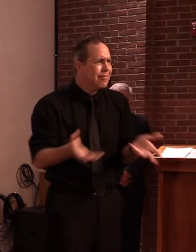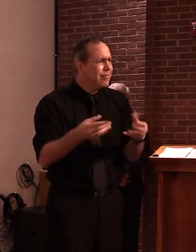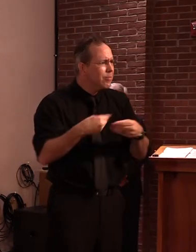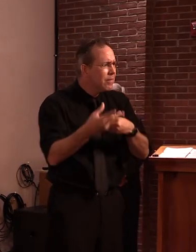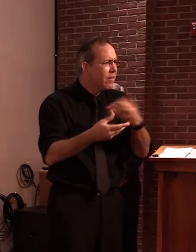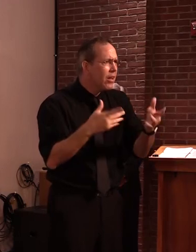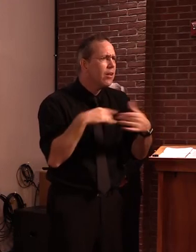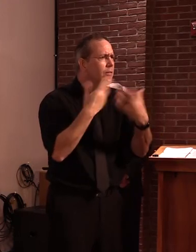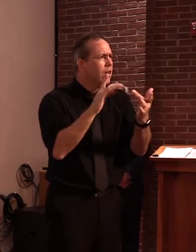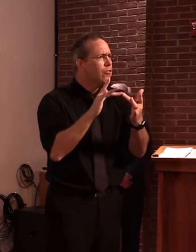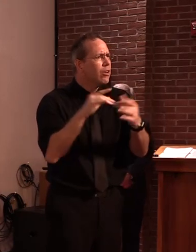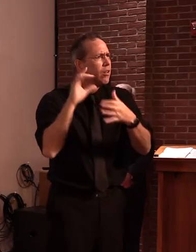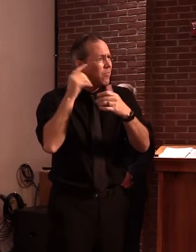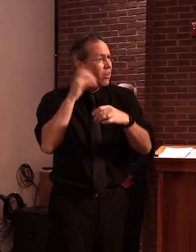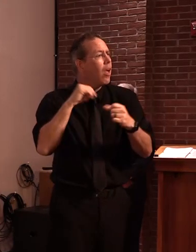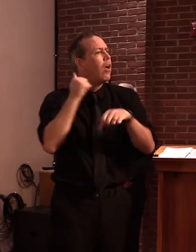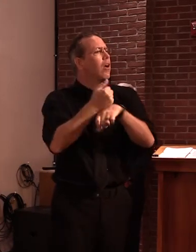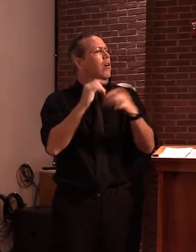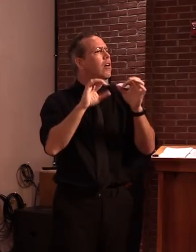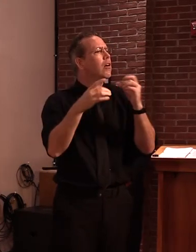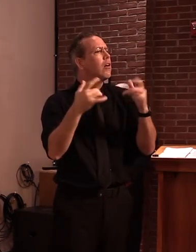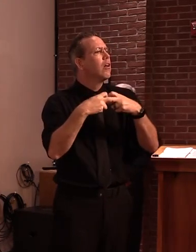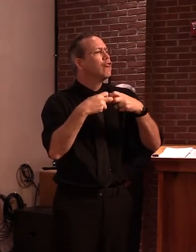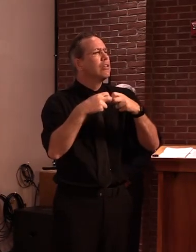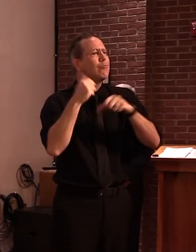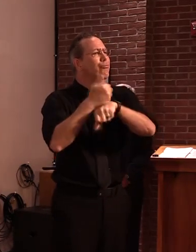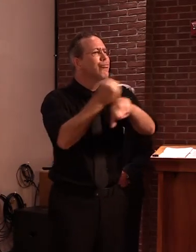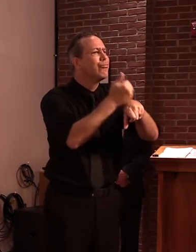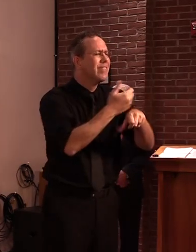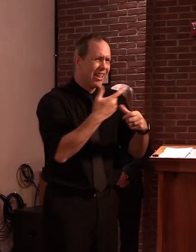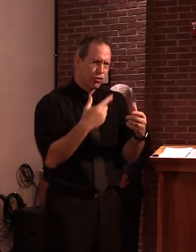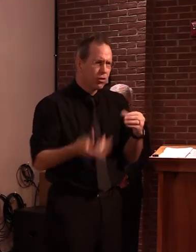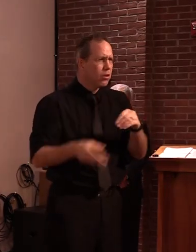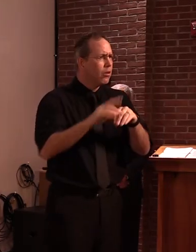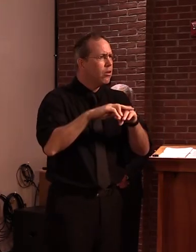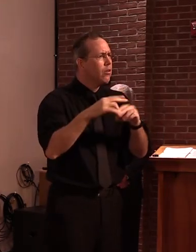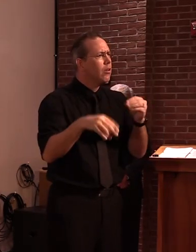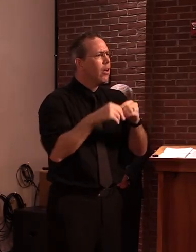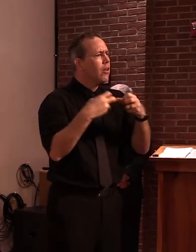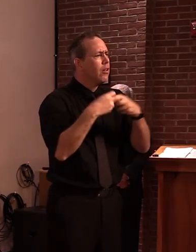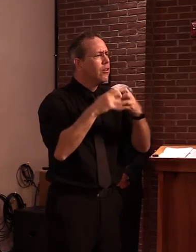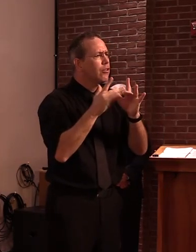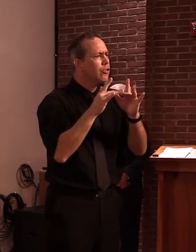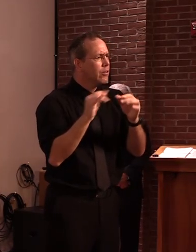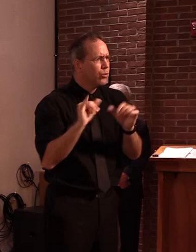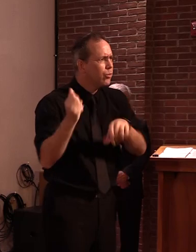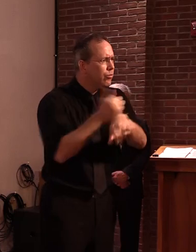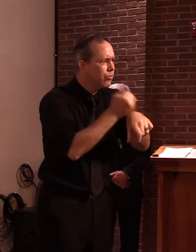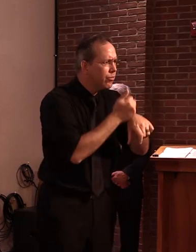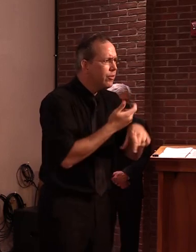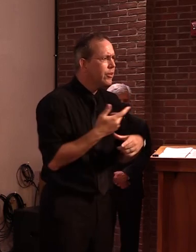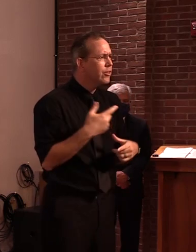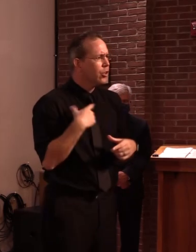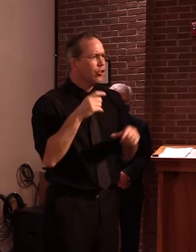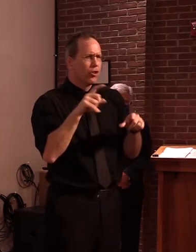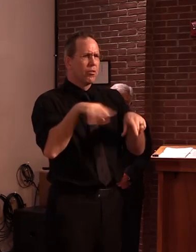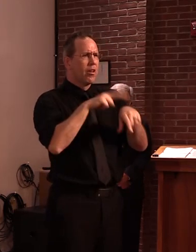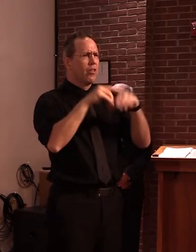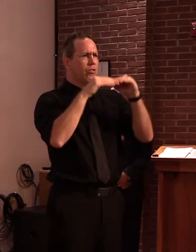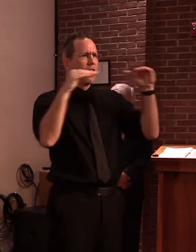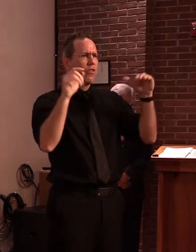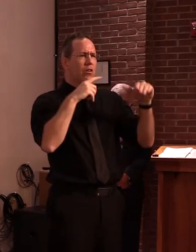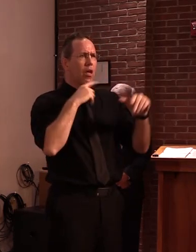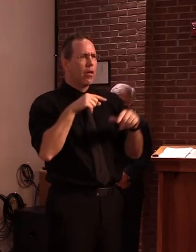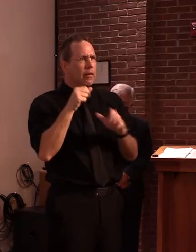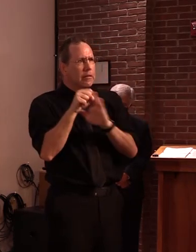state that needs help. Many others do as well. So this should be a national effort. Commissioner Tierney, anything you